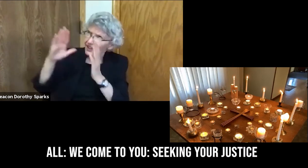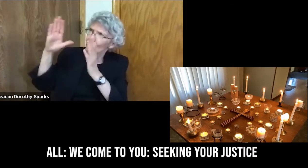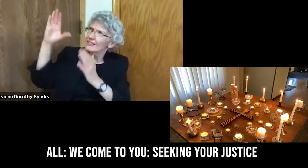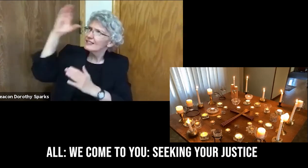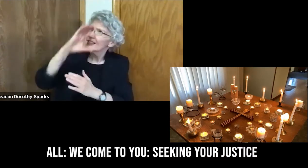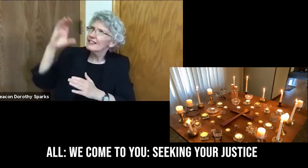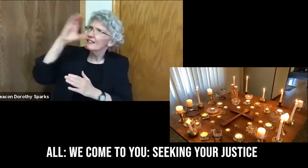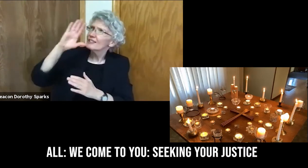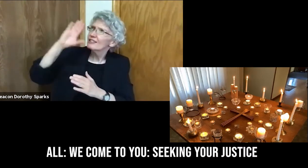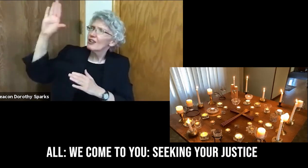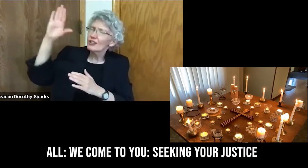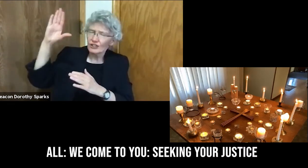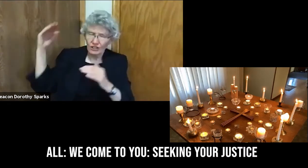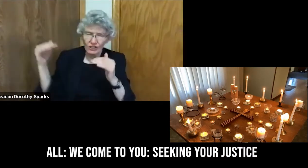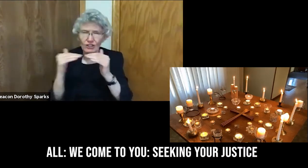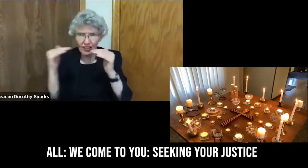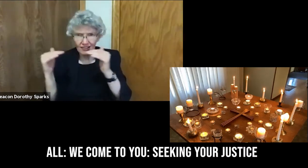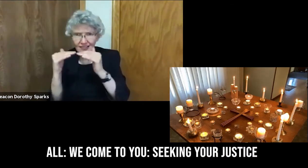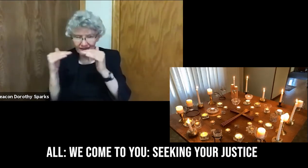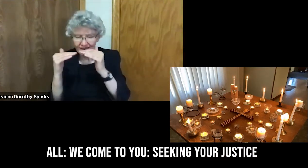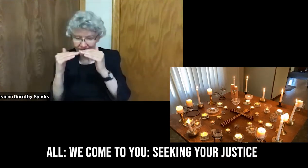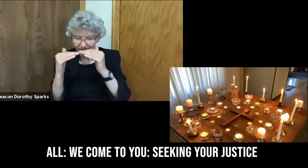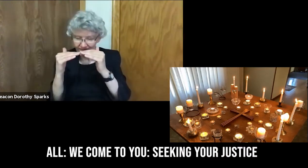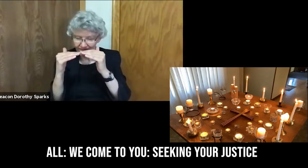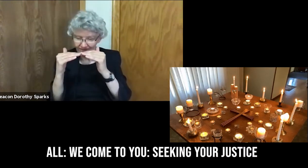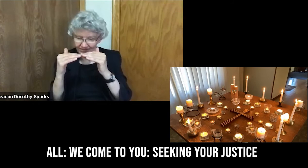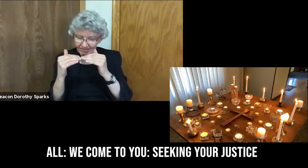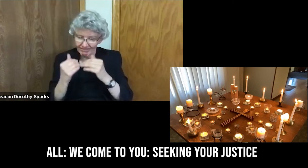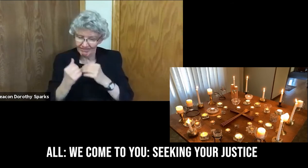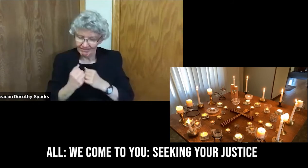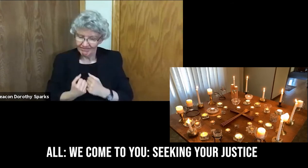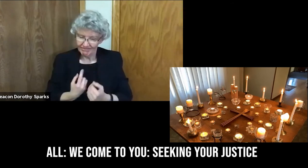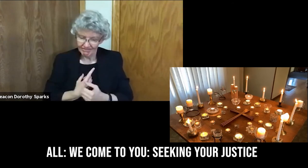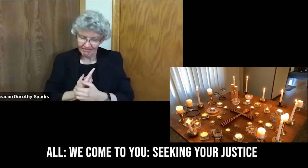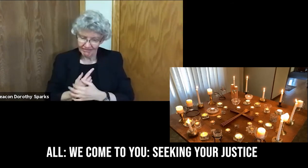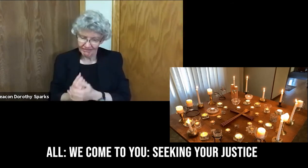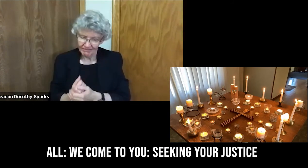Please follow along. We come to you seeking your justice.